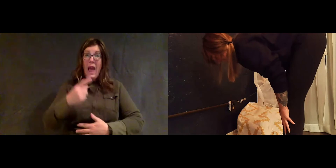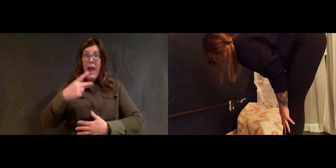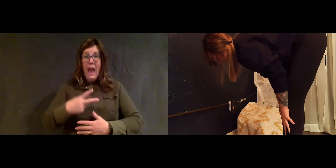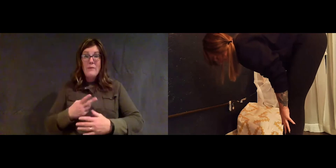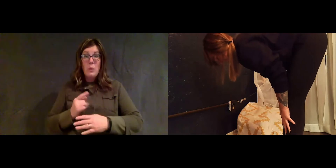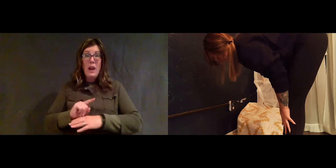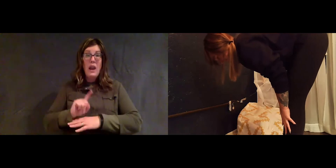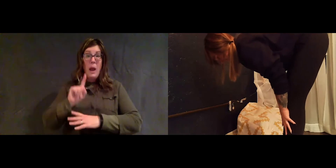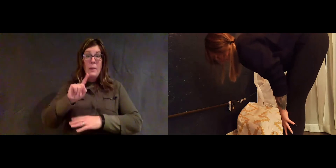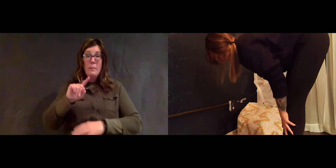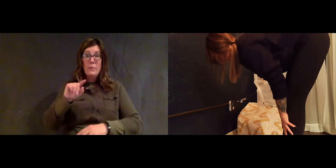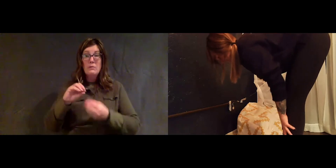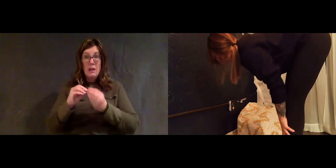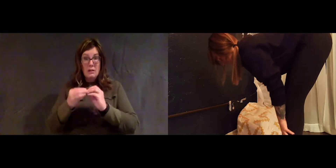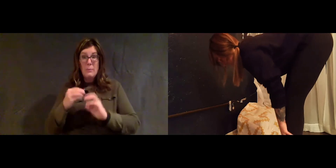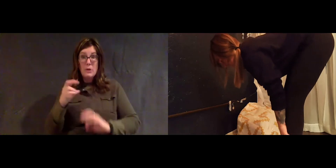back.